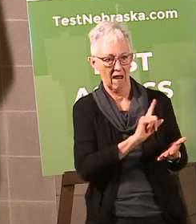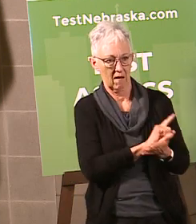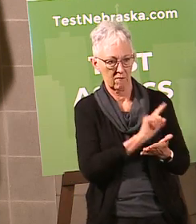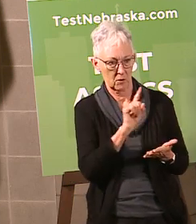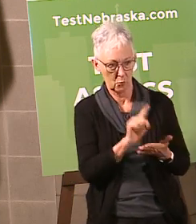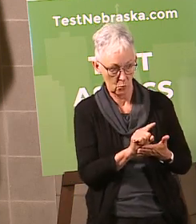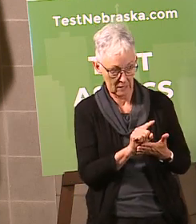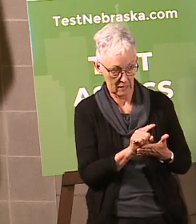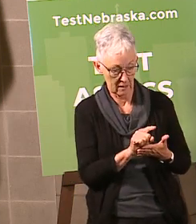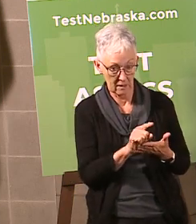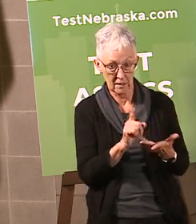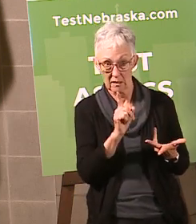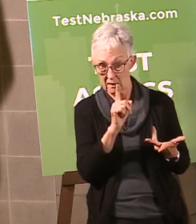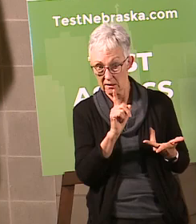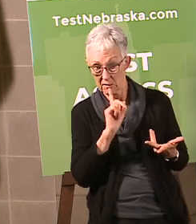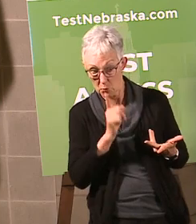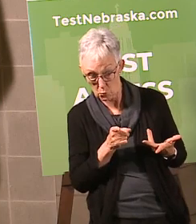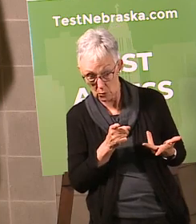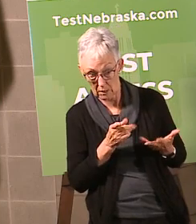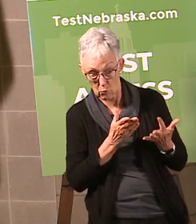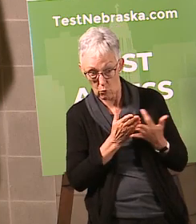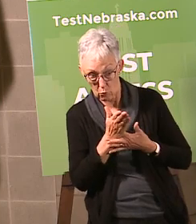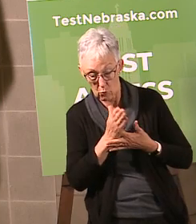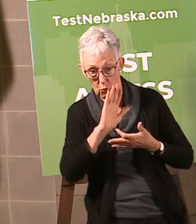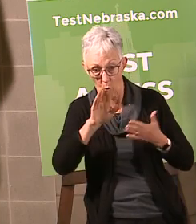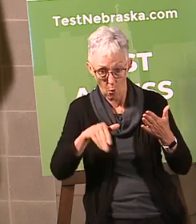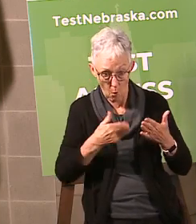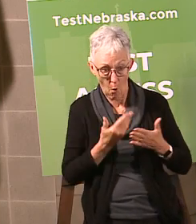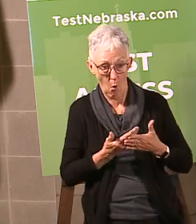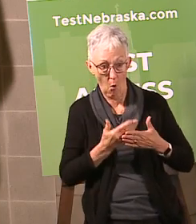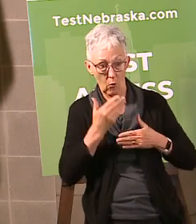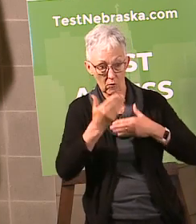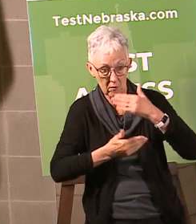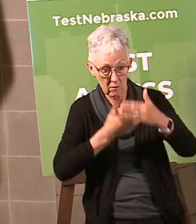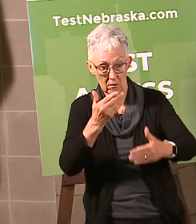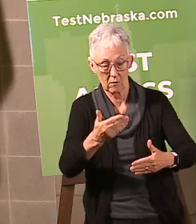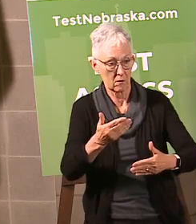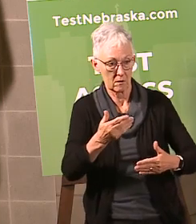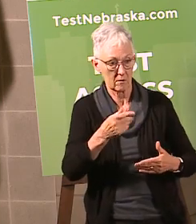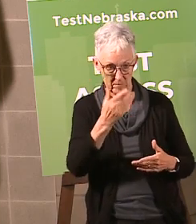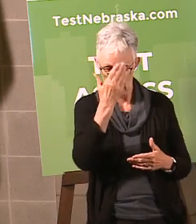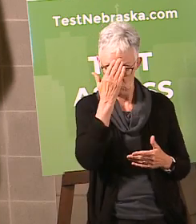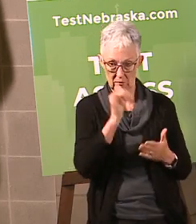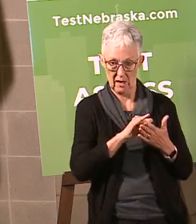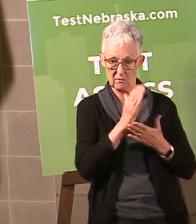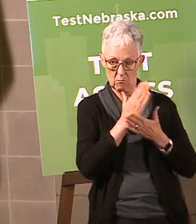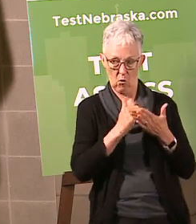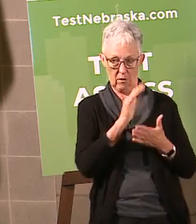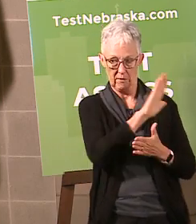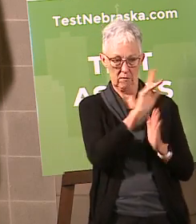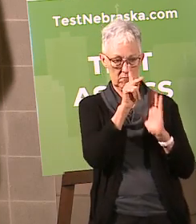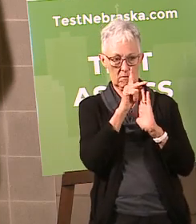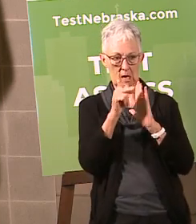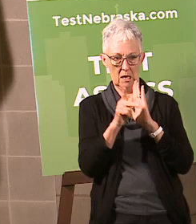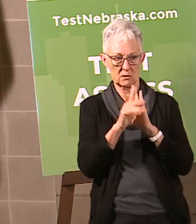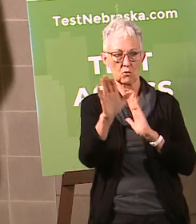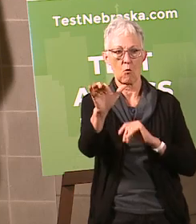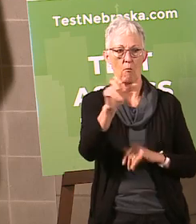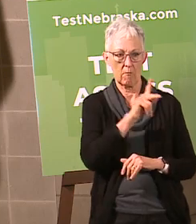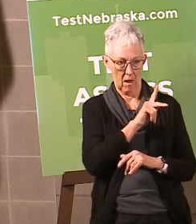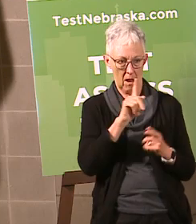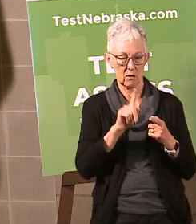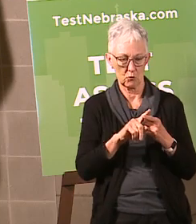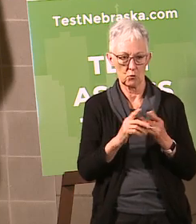actually gotten through that whole round of, the second down testing, but I know that's part of their policies or procedures, is to go back and make sure we're